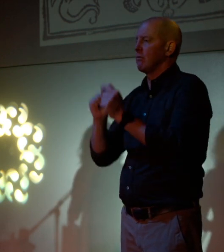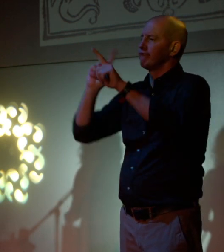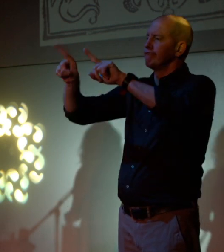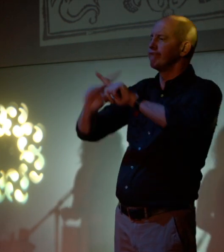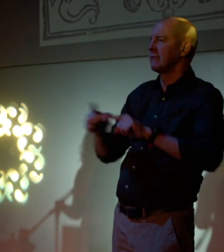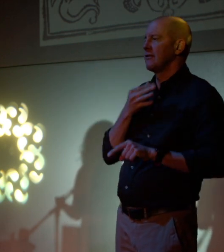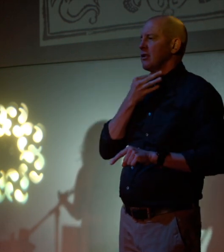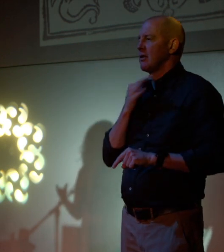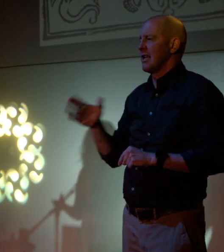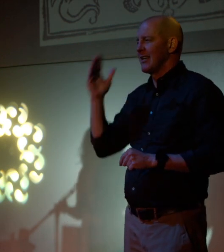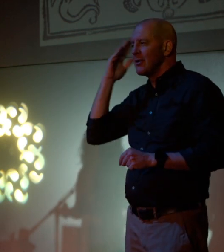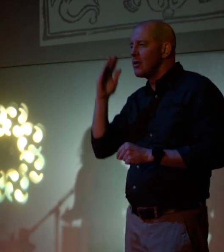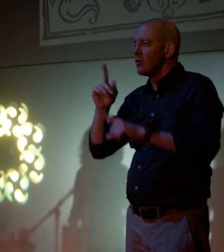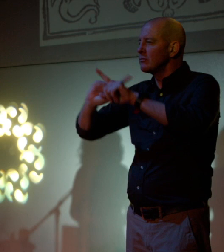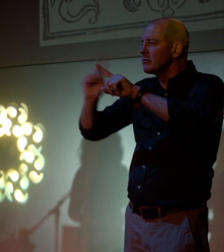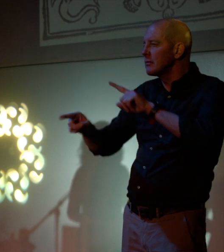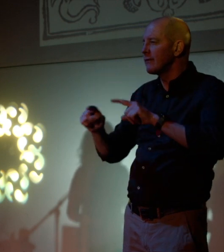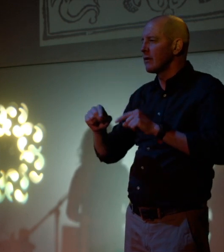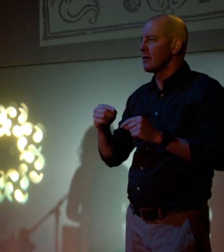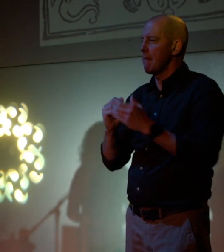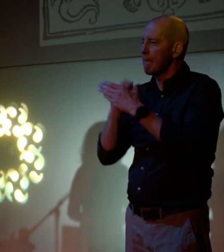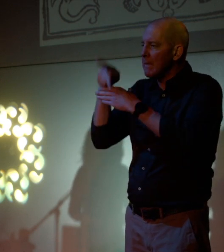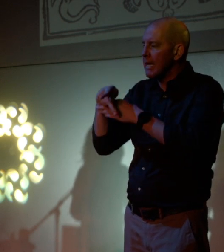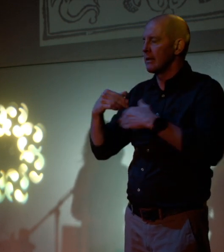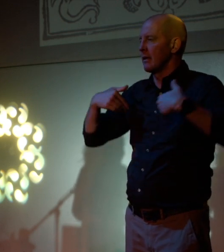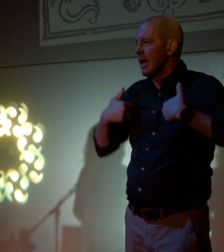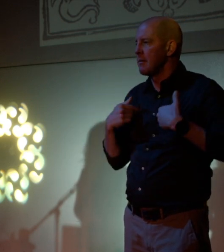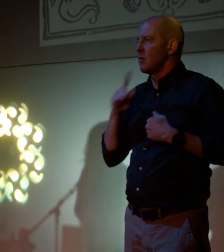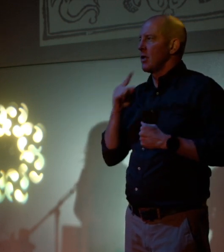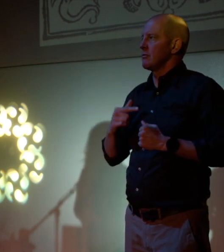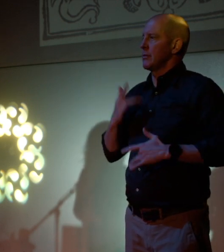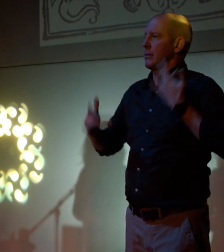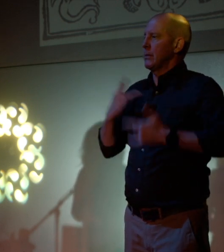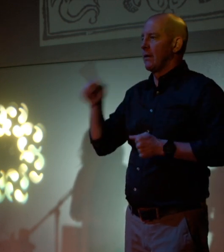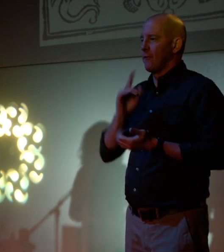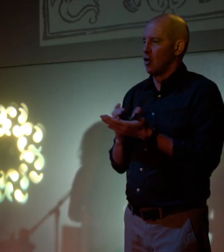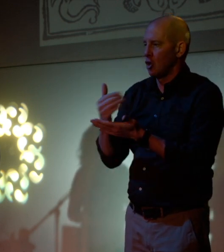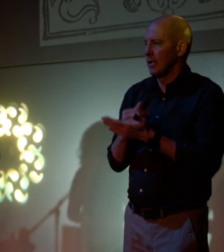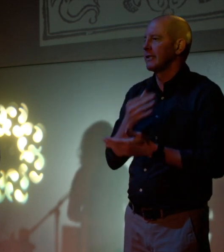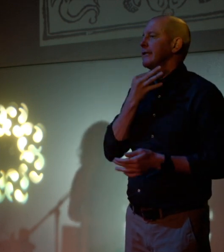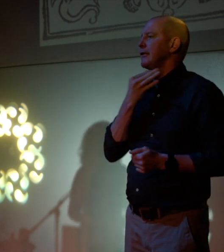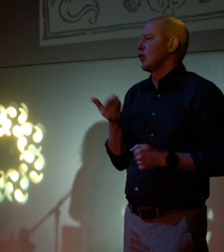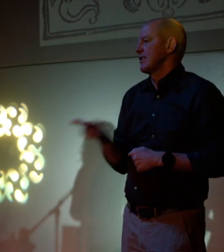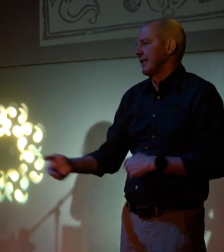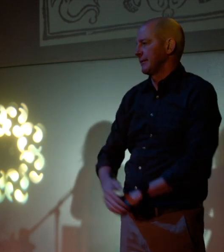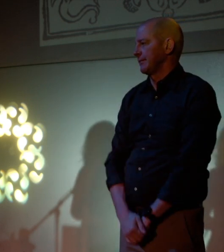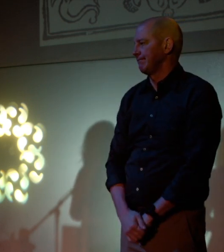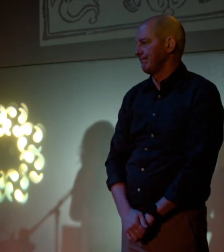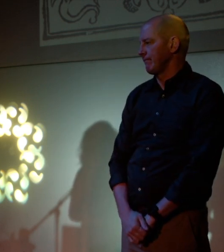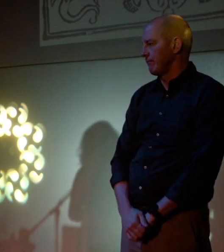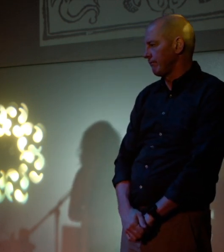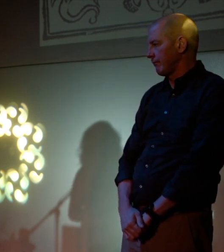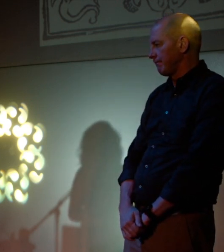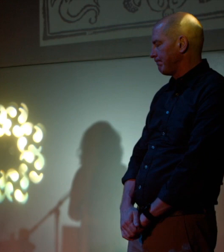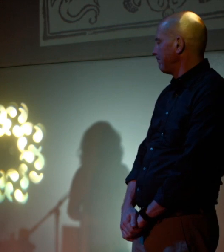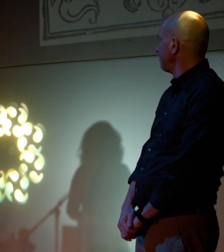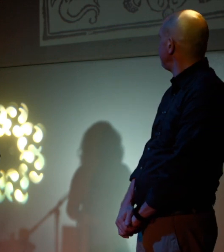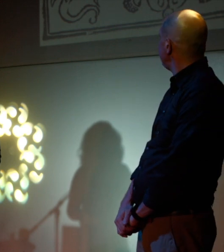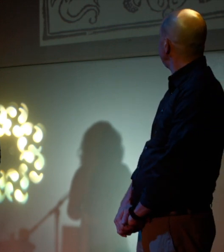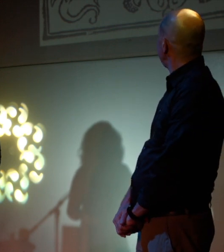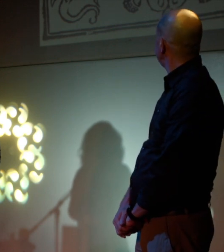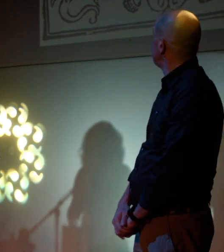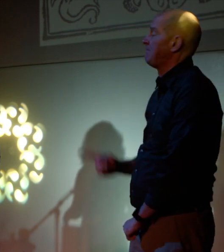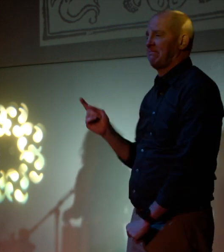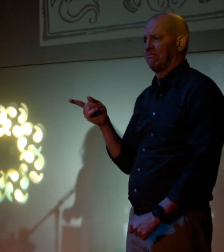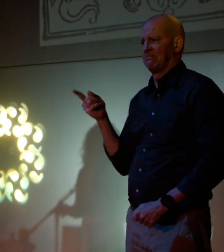curiosity, his knowledge of exotic plants and animals, and enthusiasm for collecting curiosities, Lucy Aldrovandi.